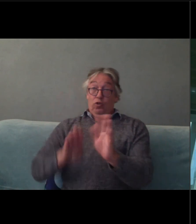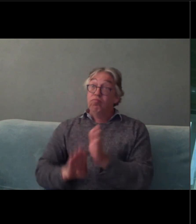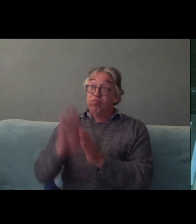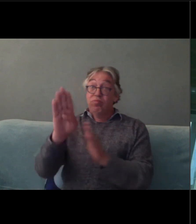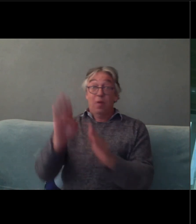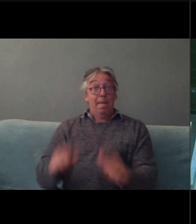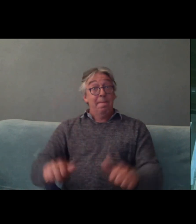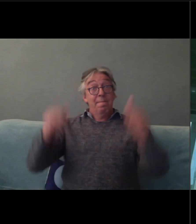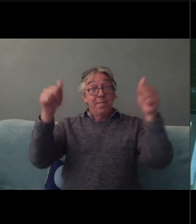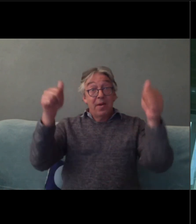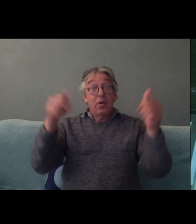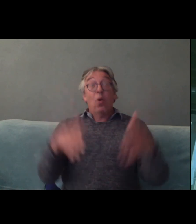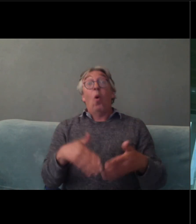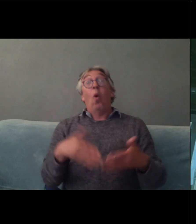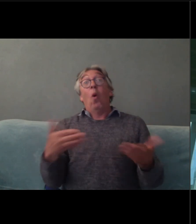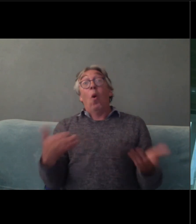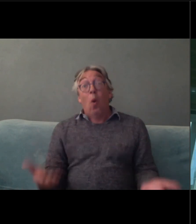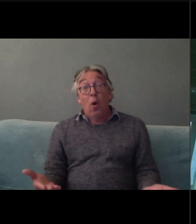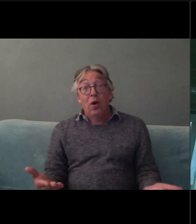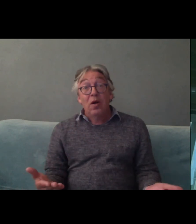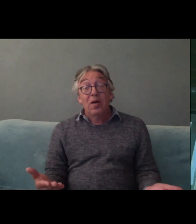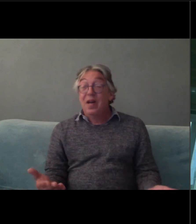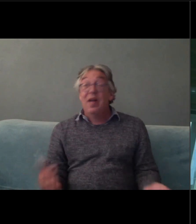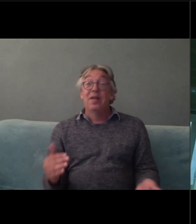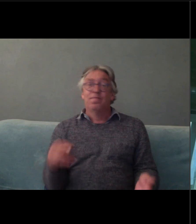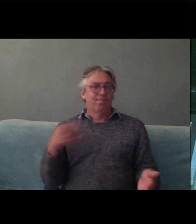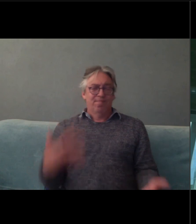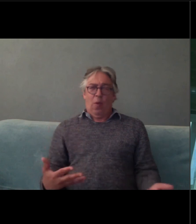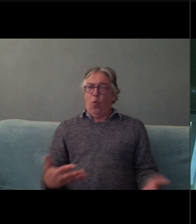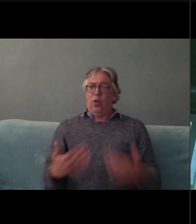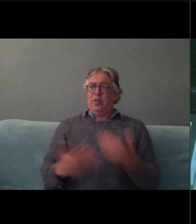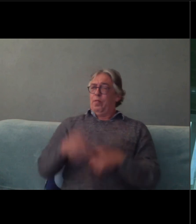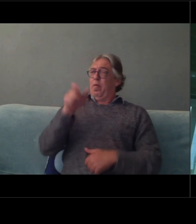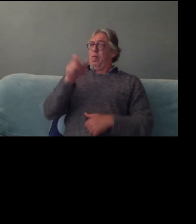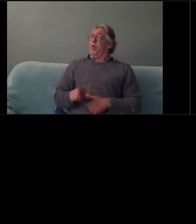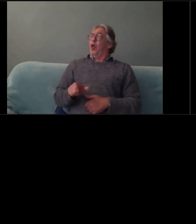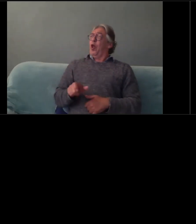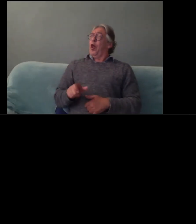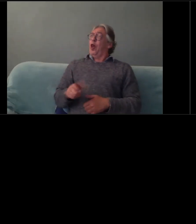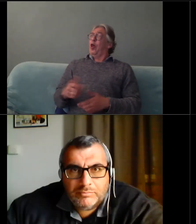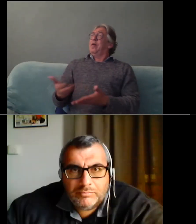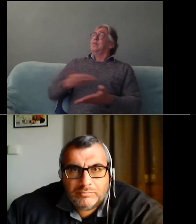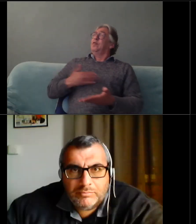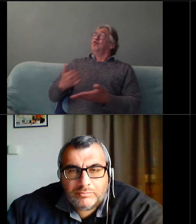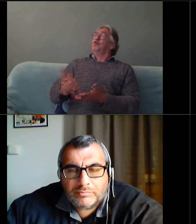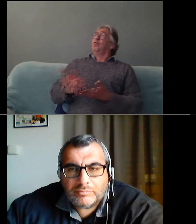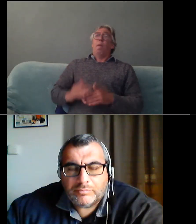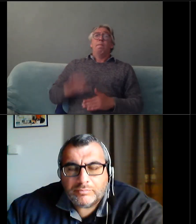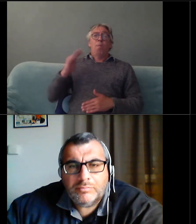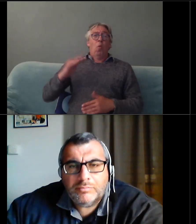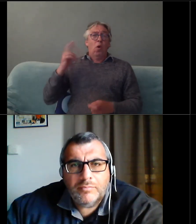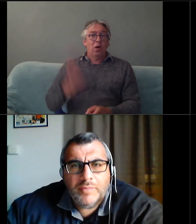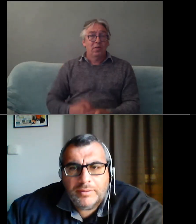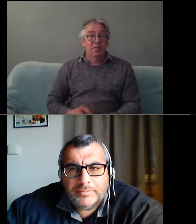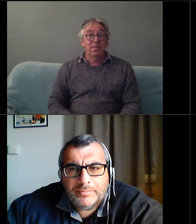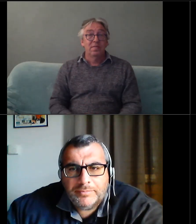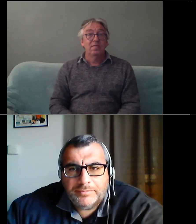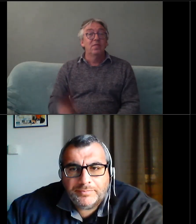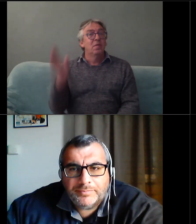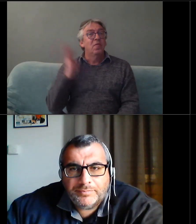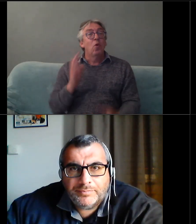with disabilities to get the support they need? Did the financial crisis have any effect on